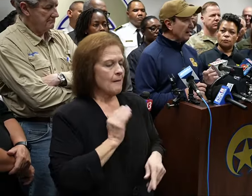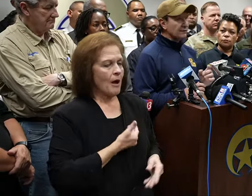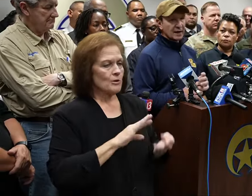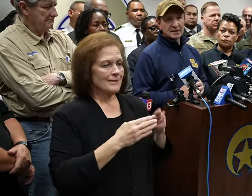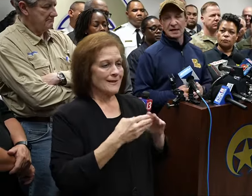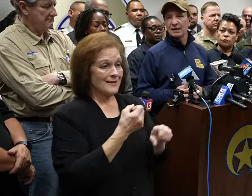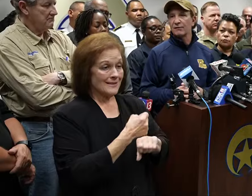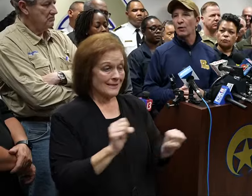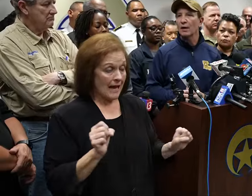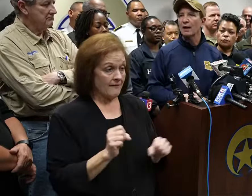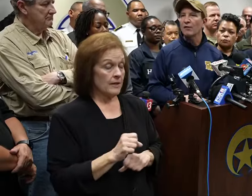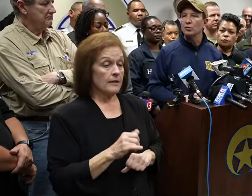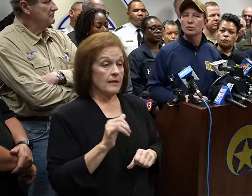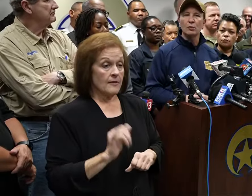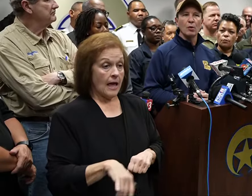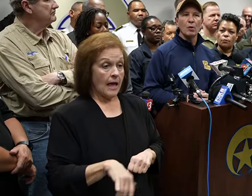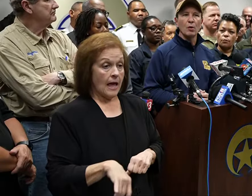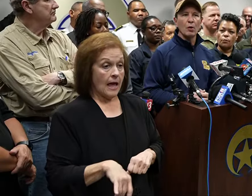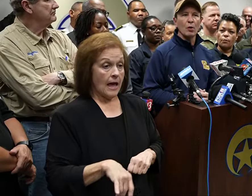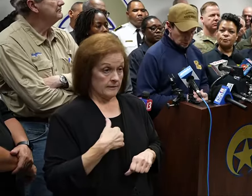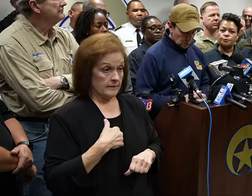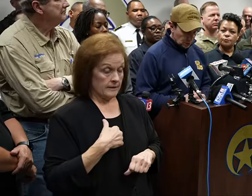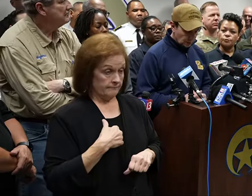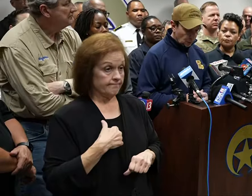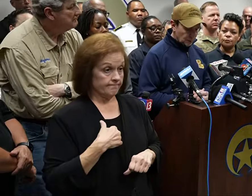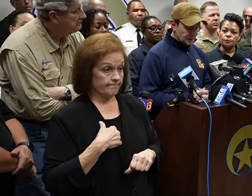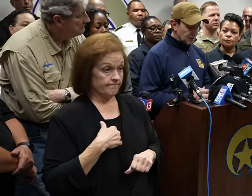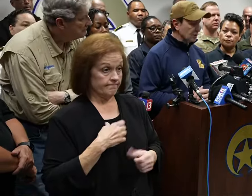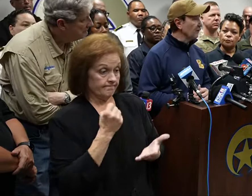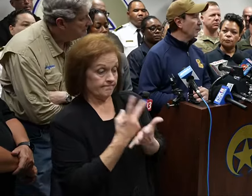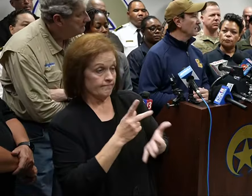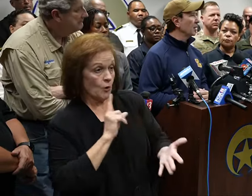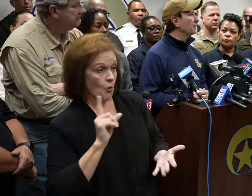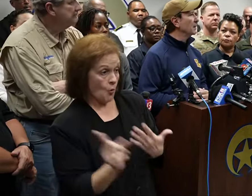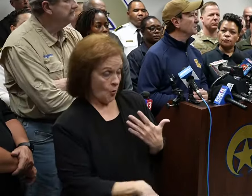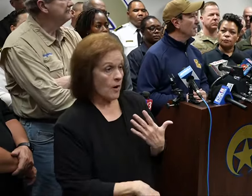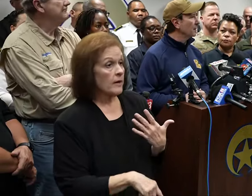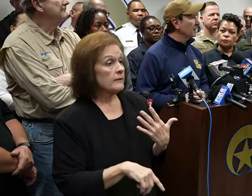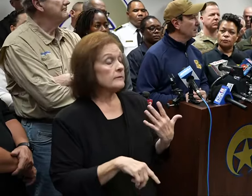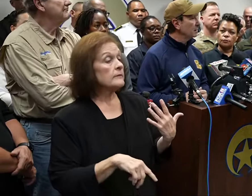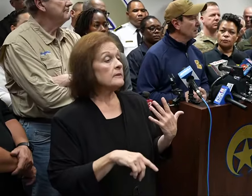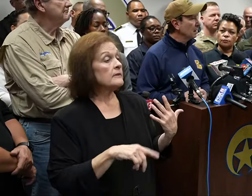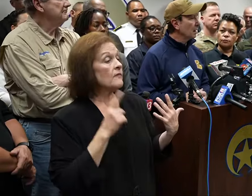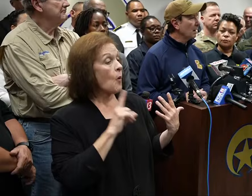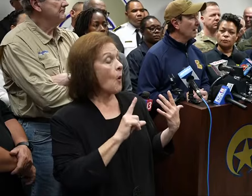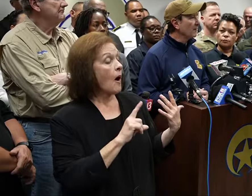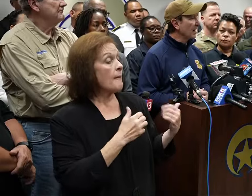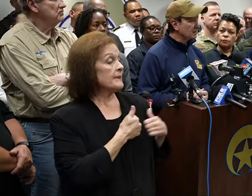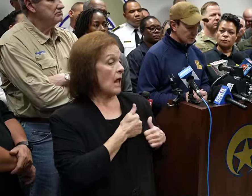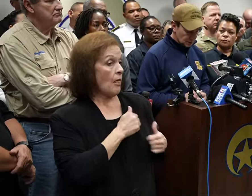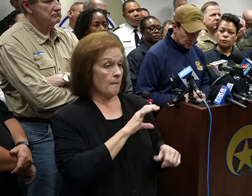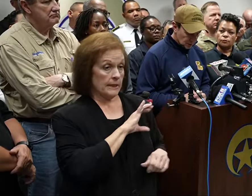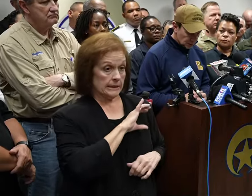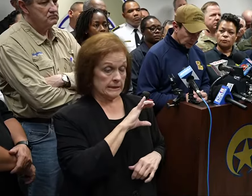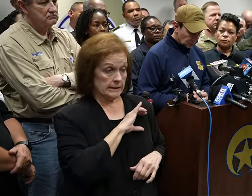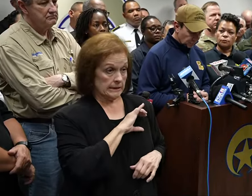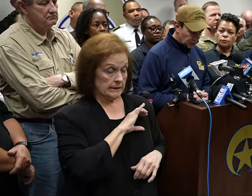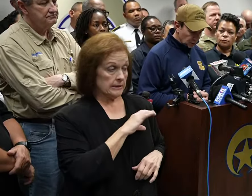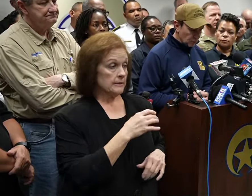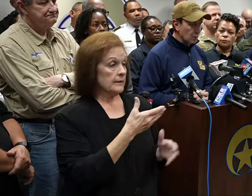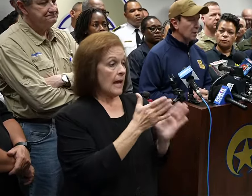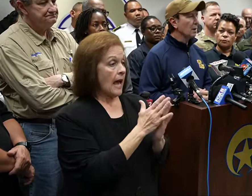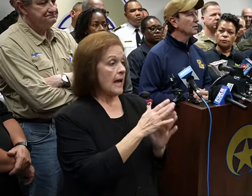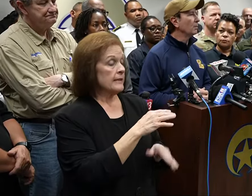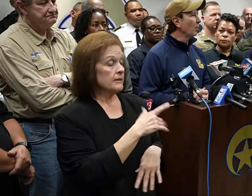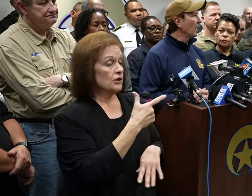In light of that executive order, I have also ordered the mobilization of a military police company. I've asked General